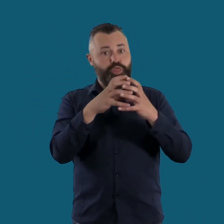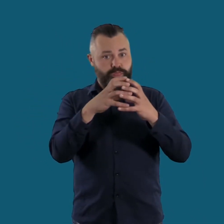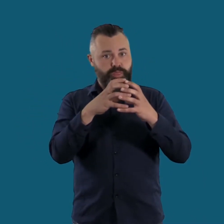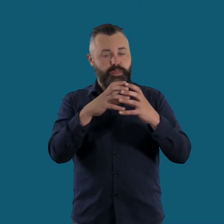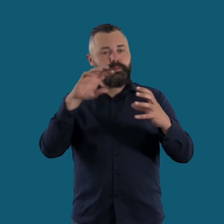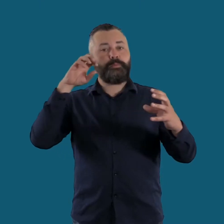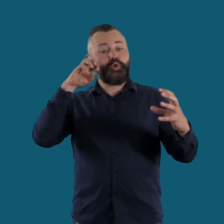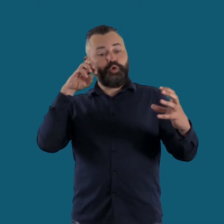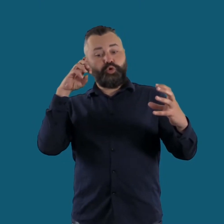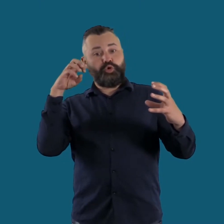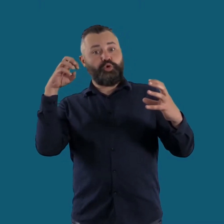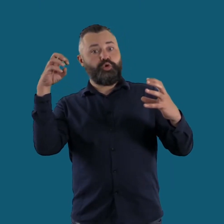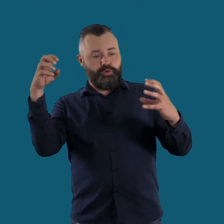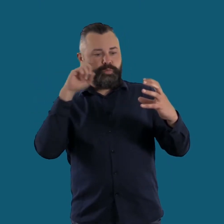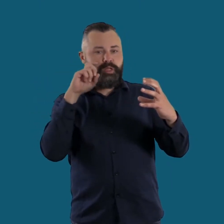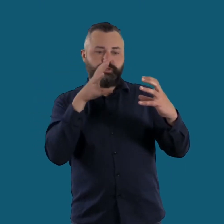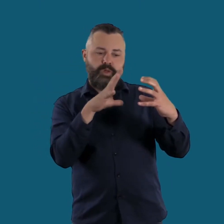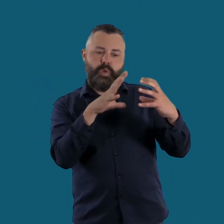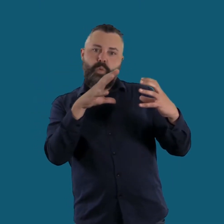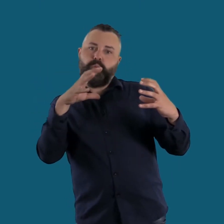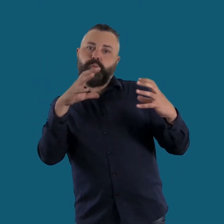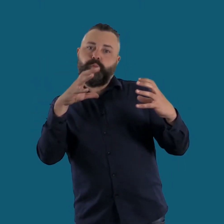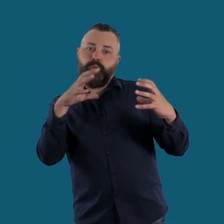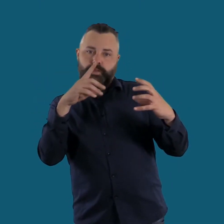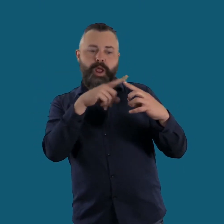If the consequential storm tide exceeds the highest astronomical tide level,